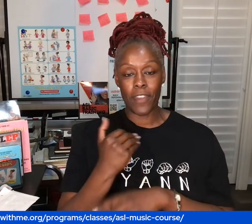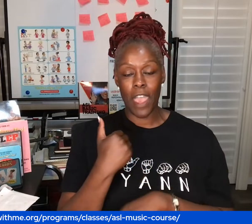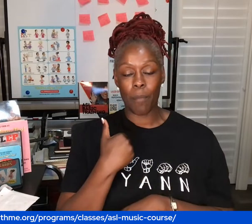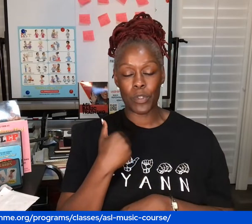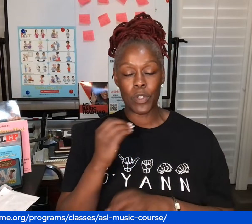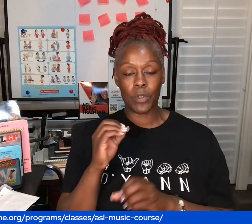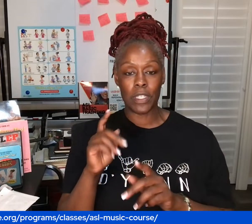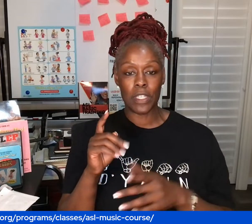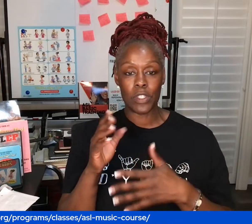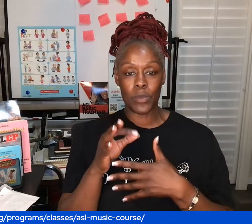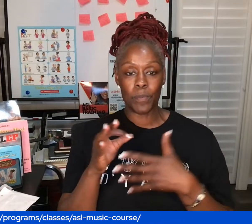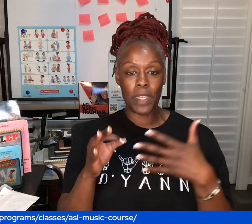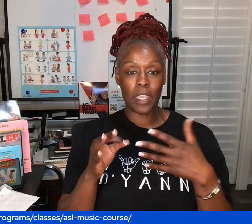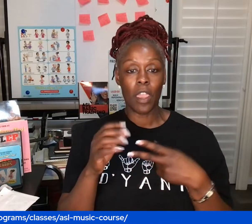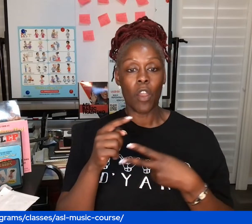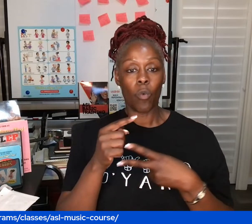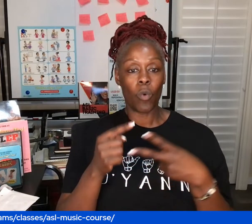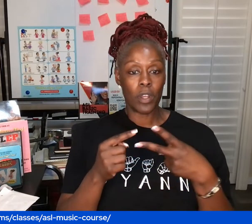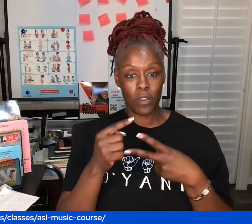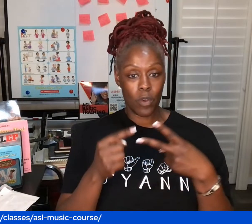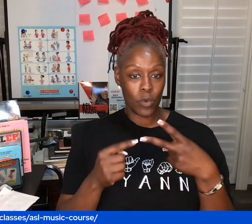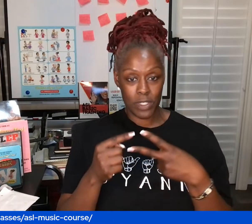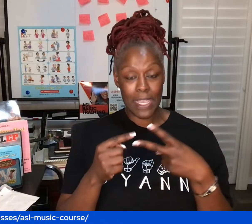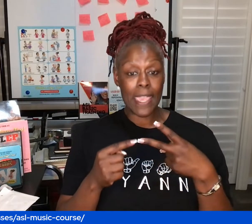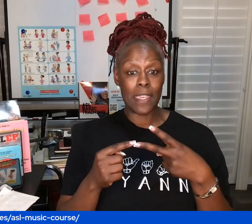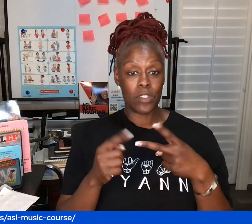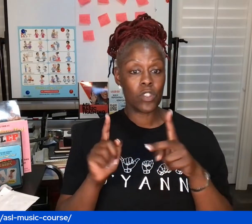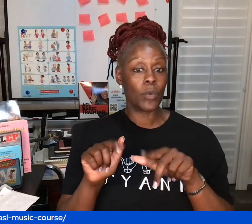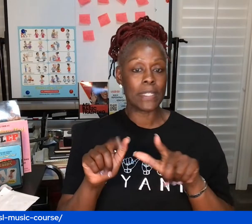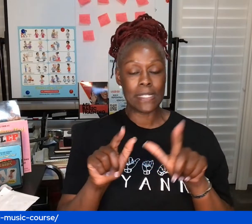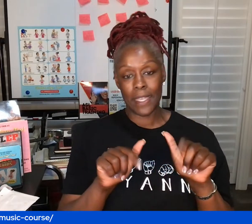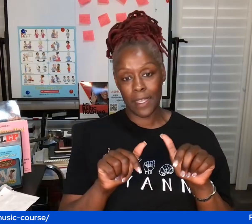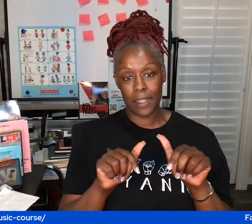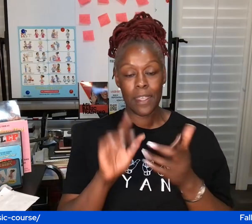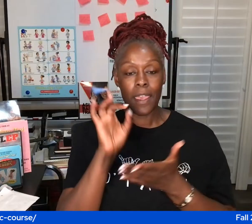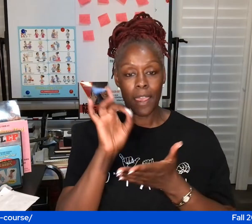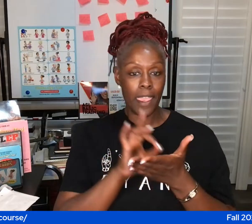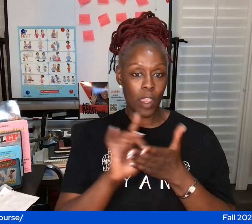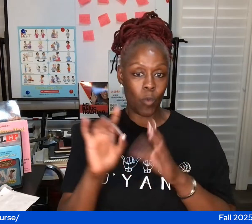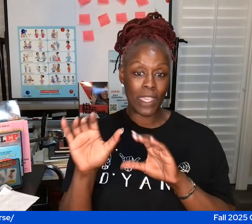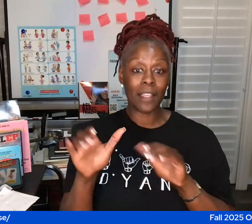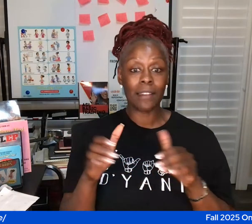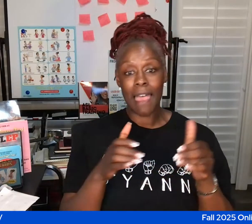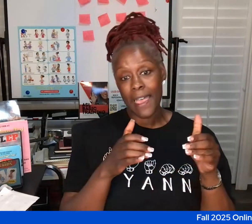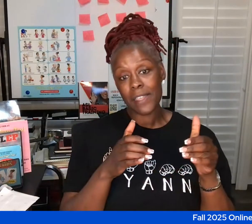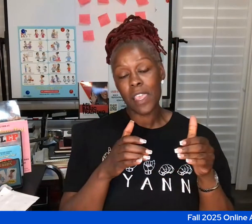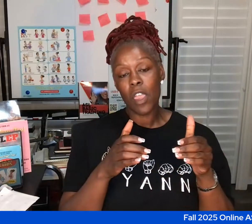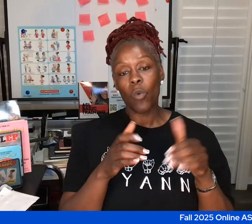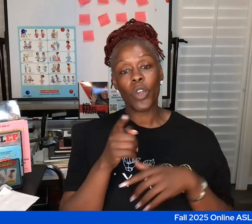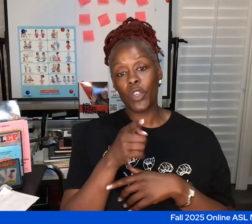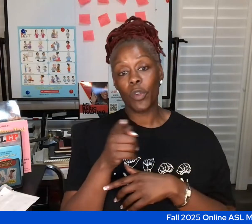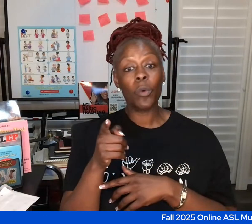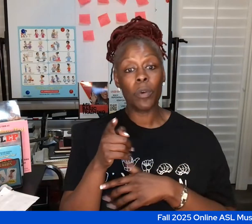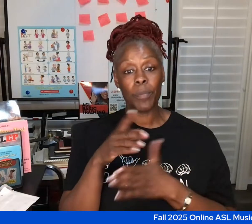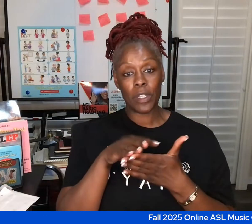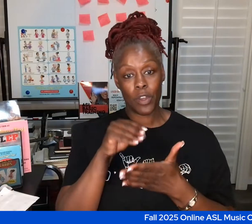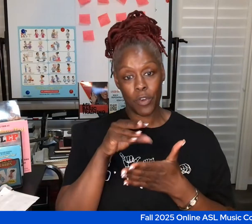the opportunity to pick one of those days to attend an 8-week class where you will be